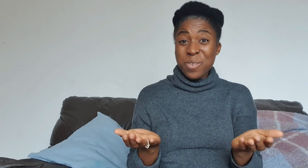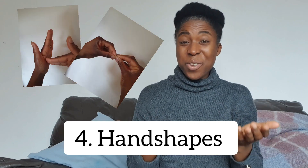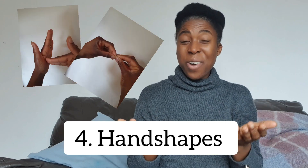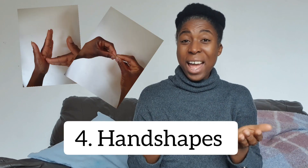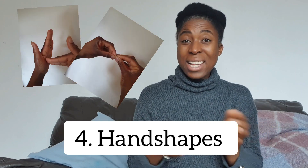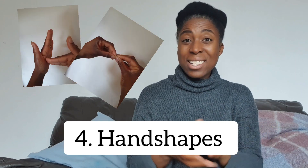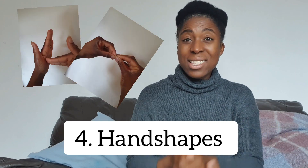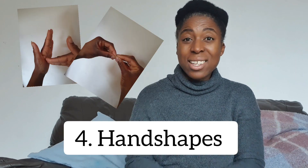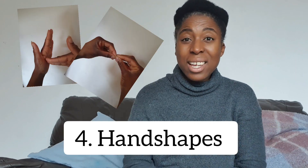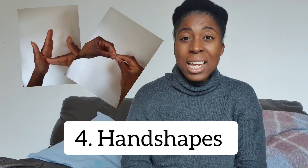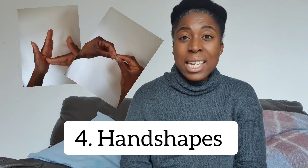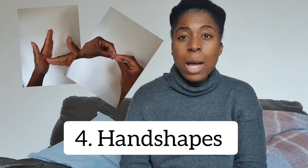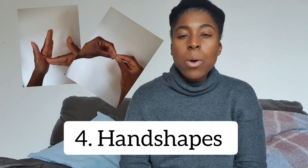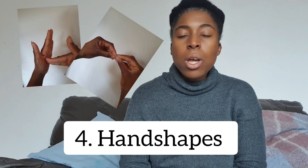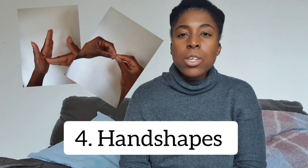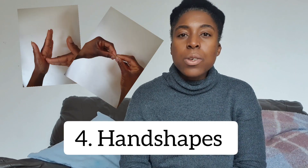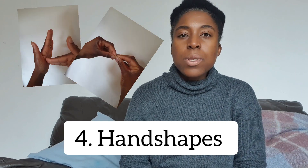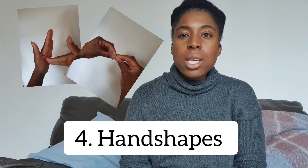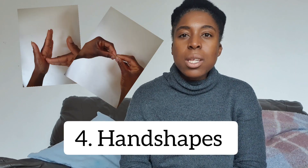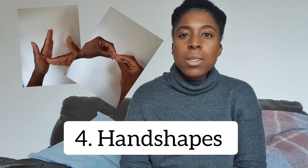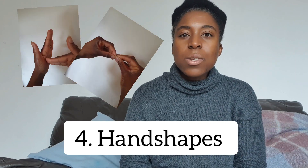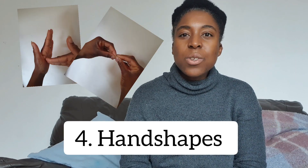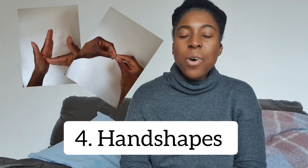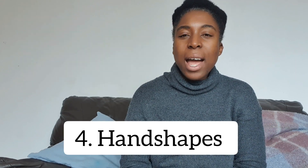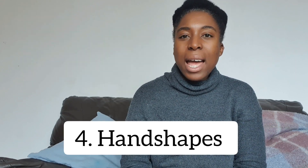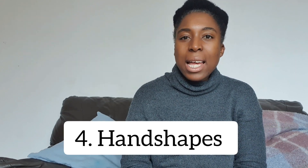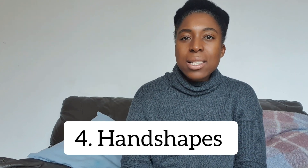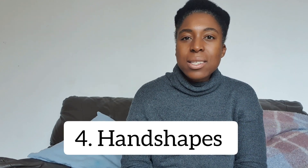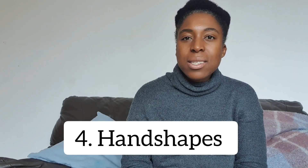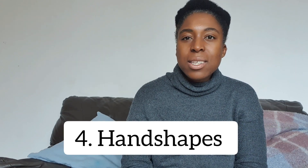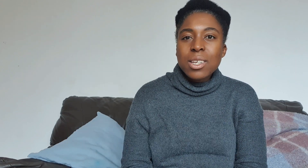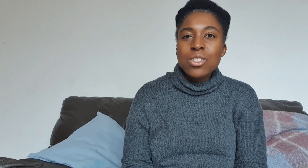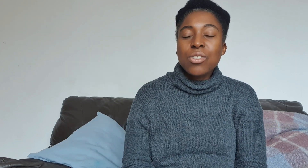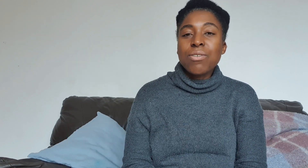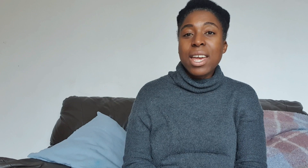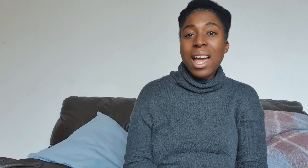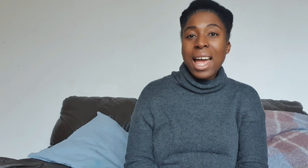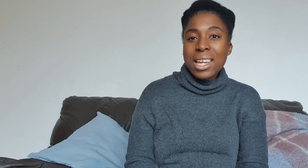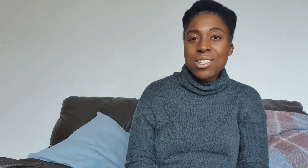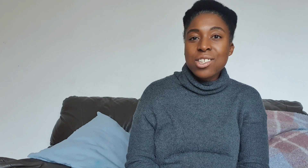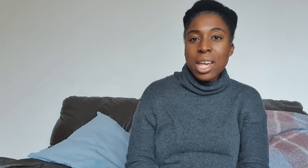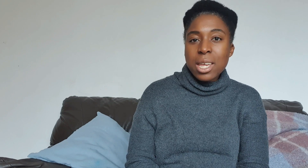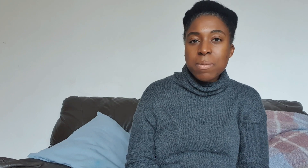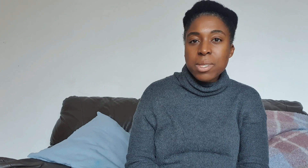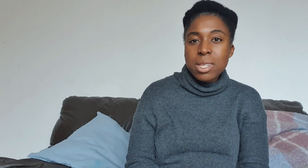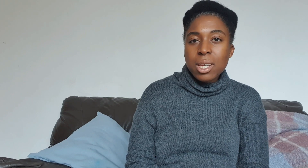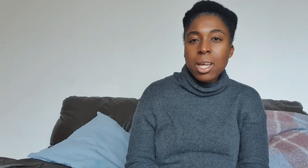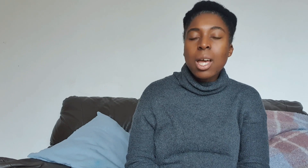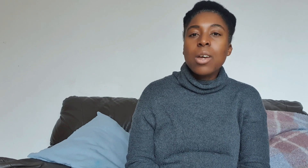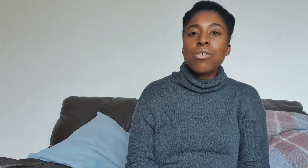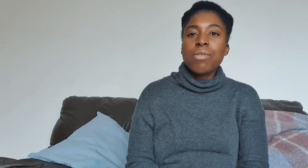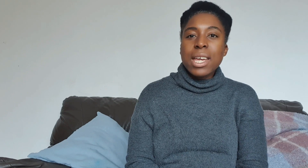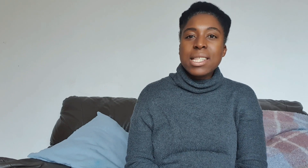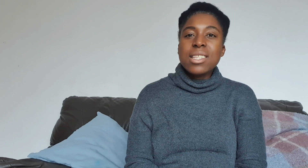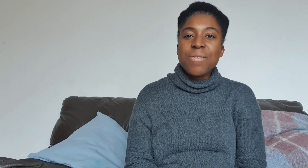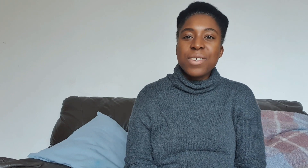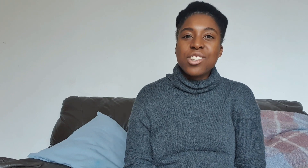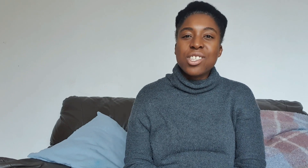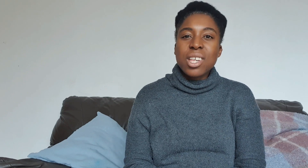your hands. Now, using your hands to create handshapes creates different